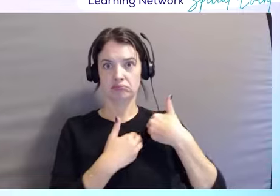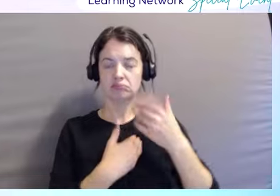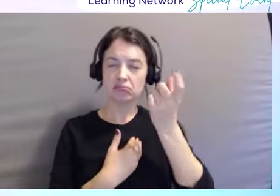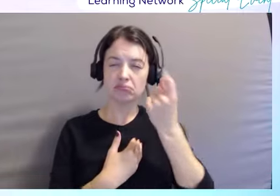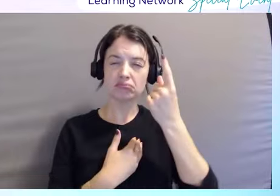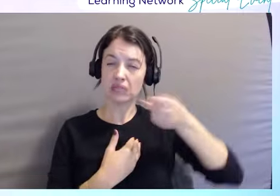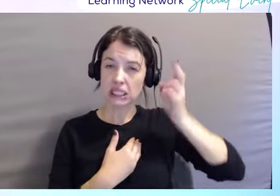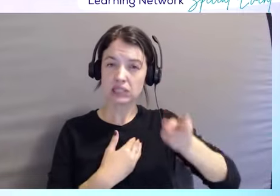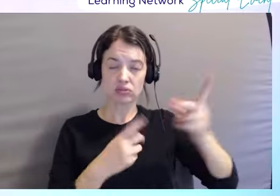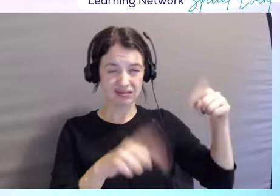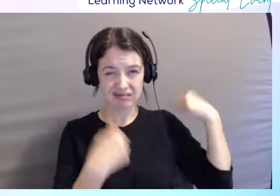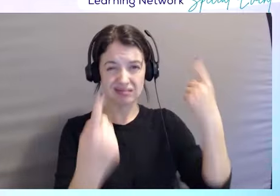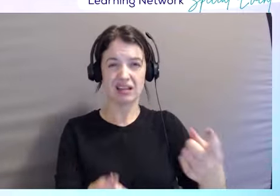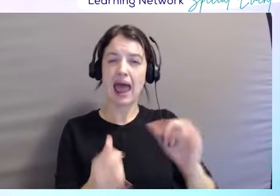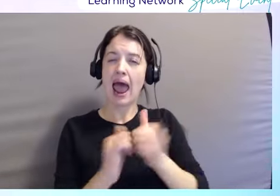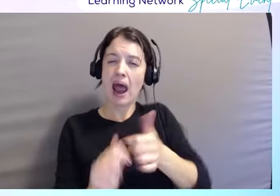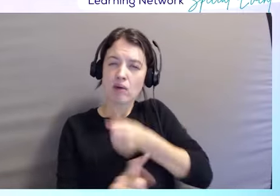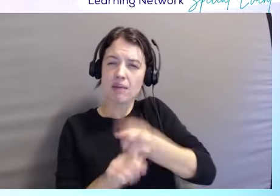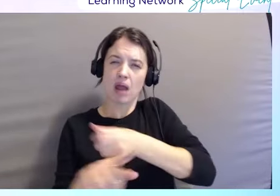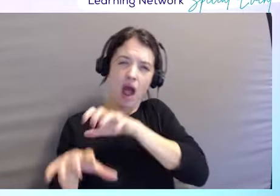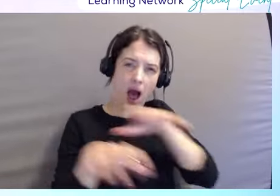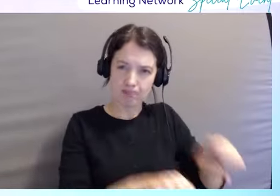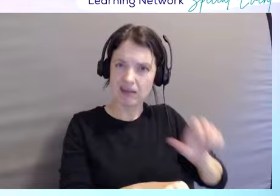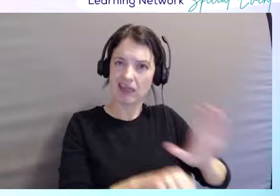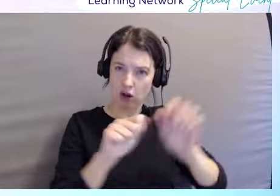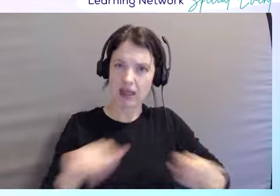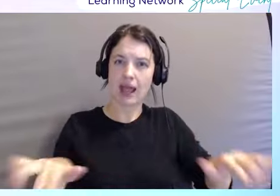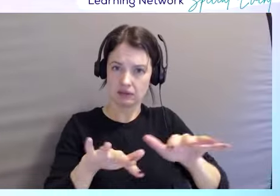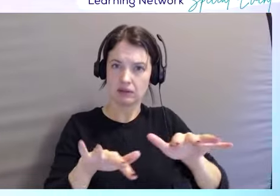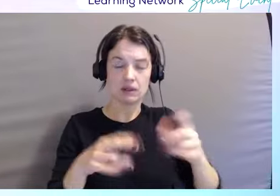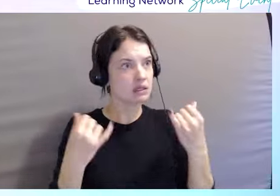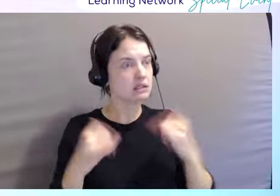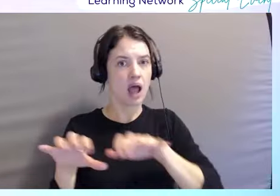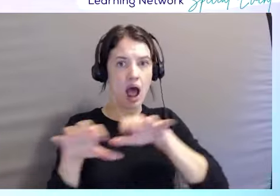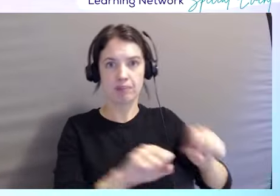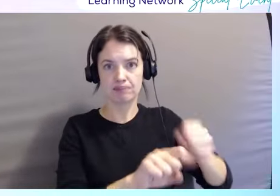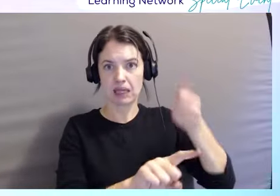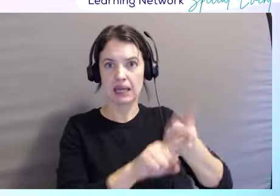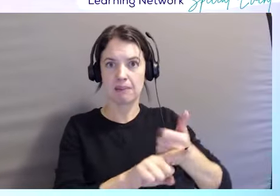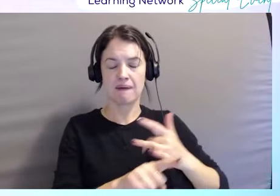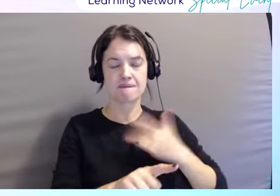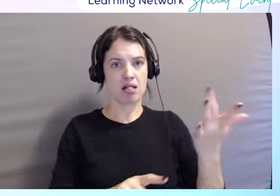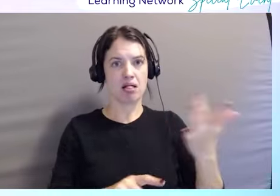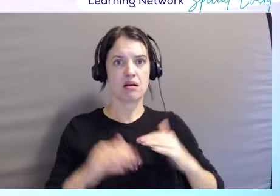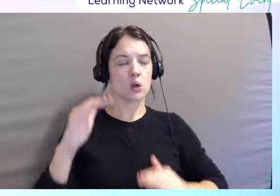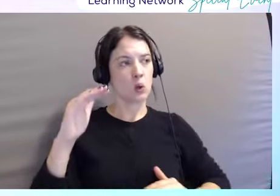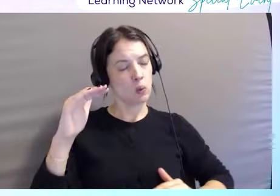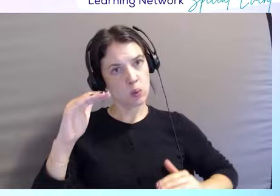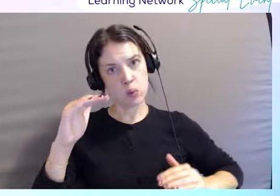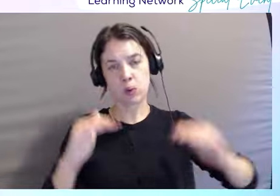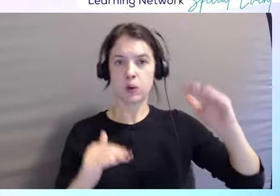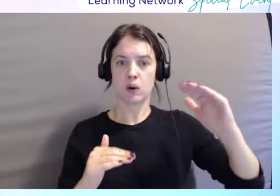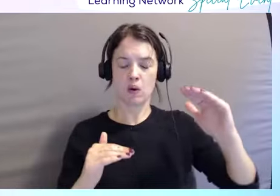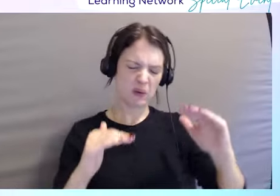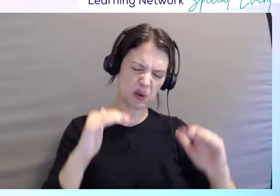ongoing impacts of settler colonialism. These impacts continue to be felt in disproportionate and everyday ways against